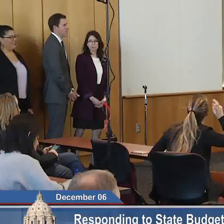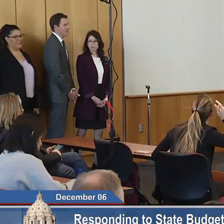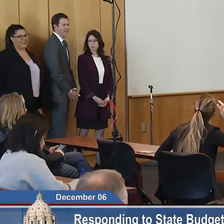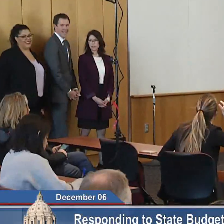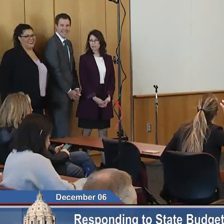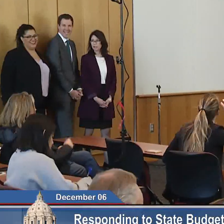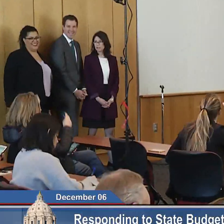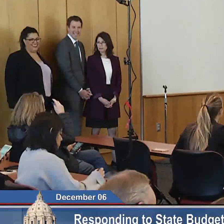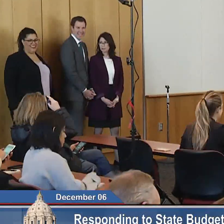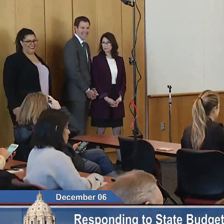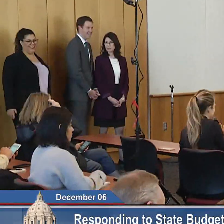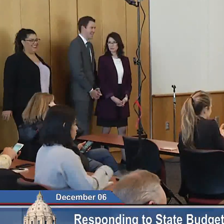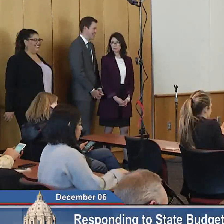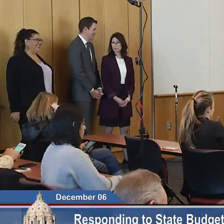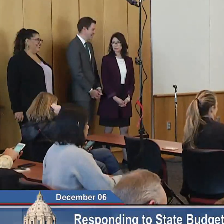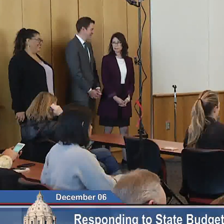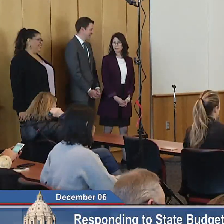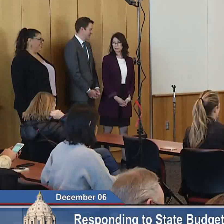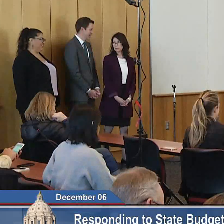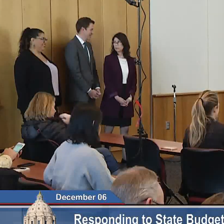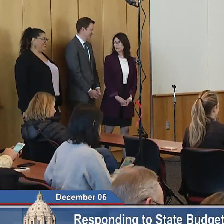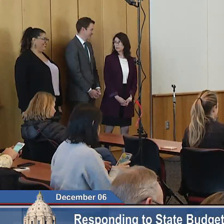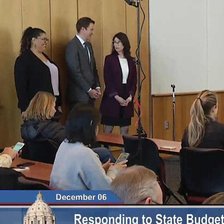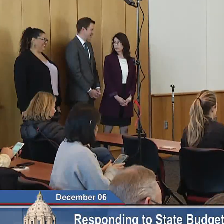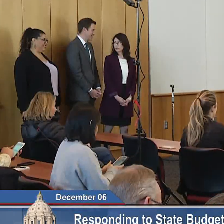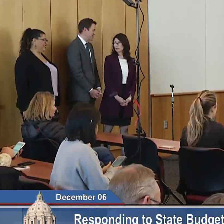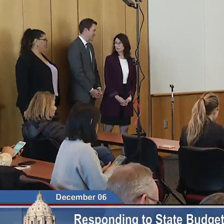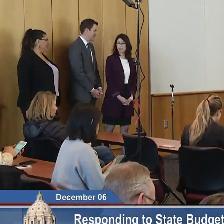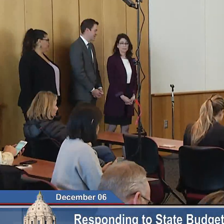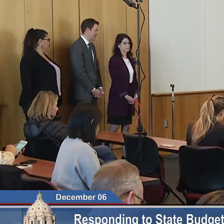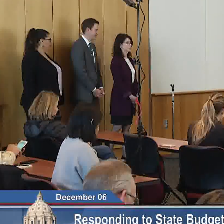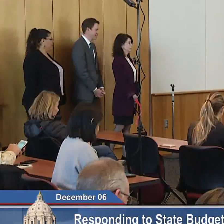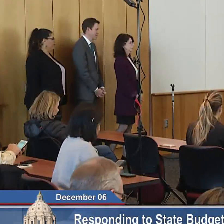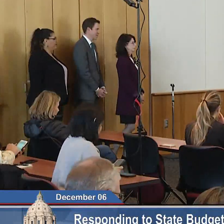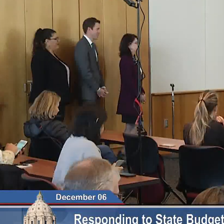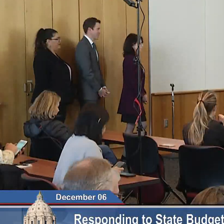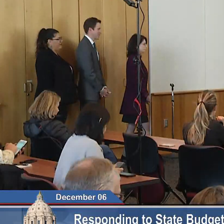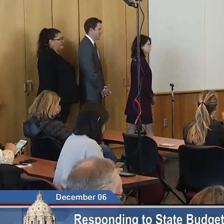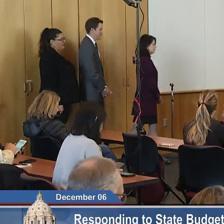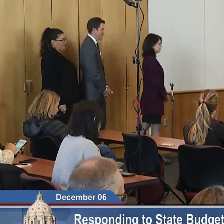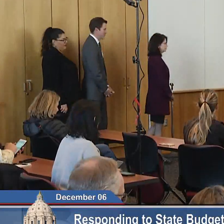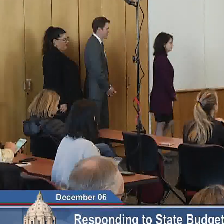2. Look at that. Pretty good day and no strike. So good work.